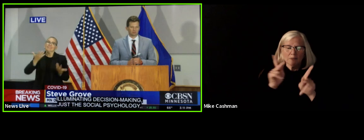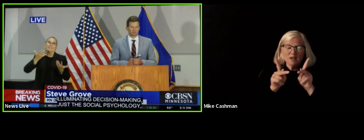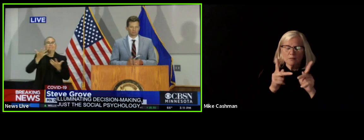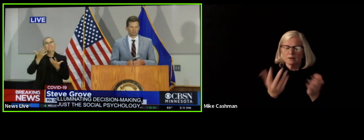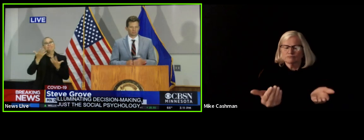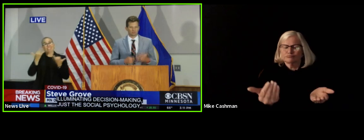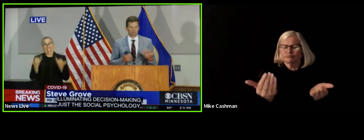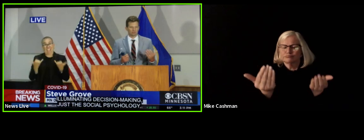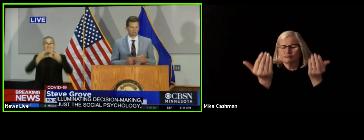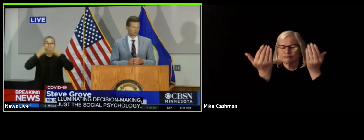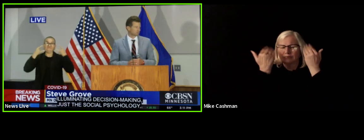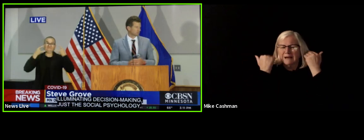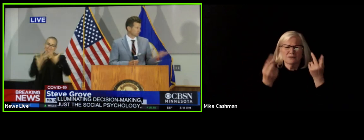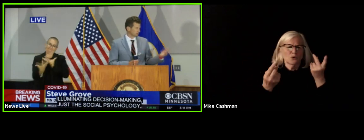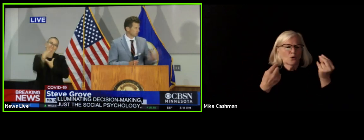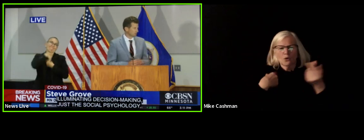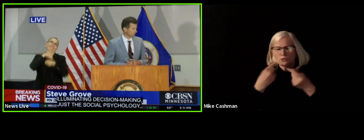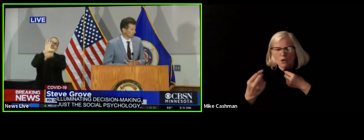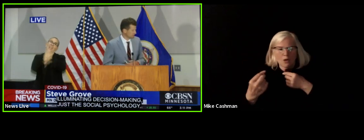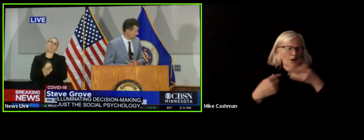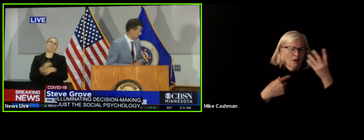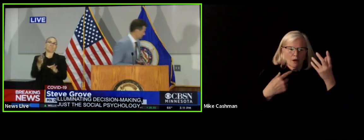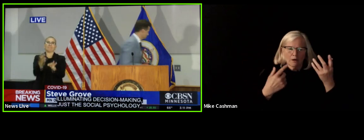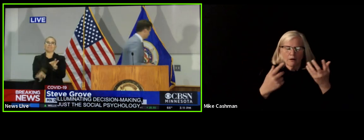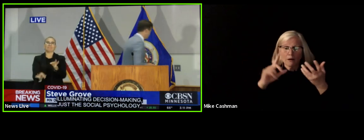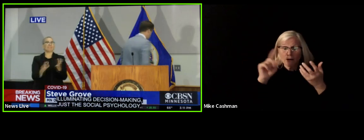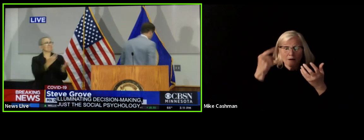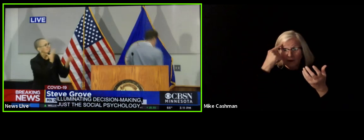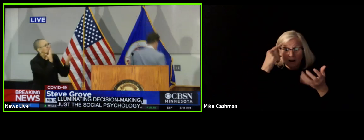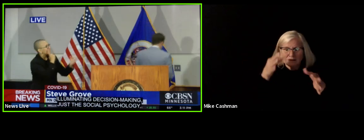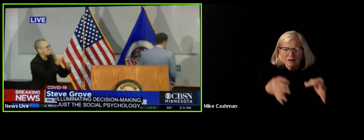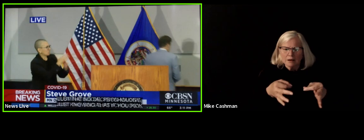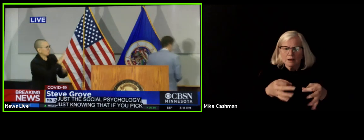it, just makes it a whole lot simpler. So I think very, very well said.